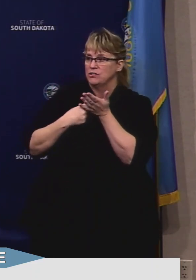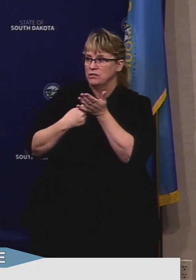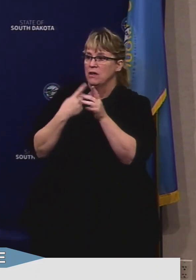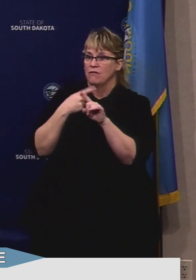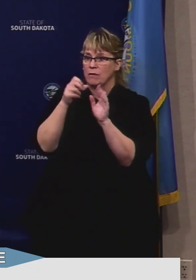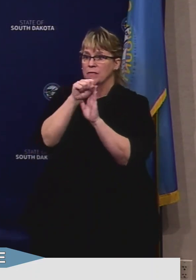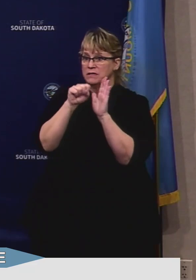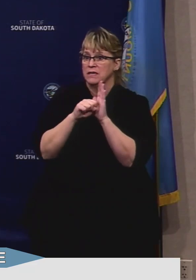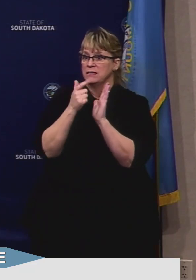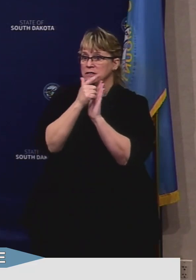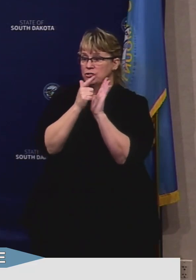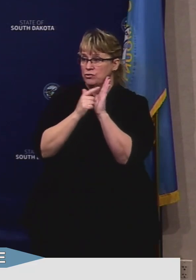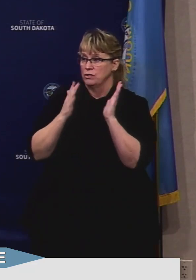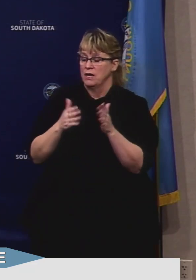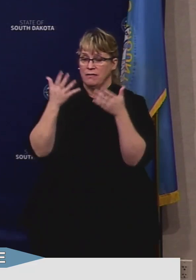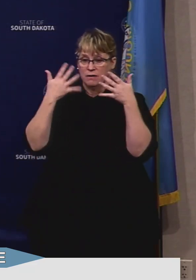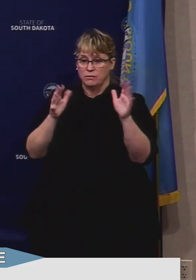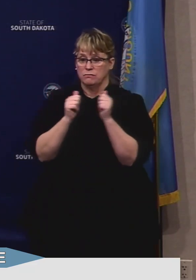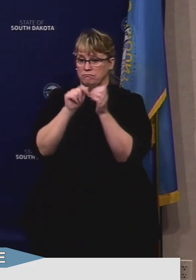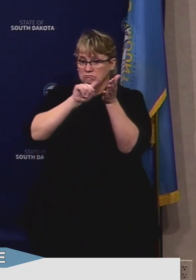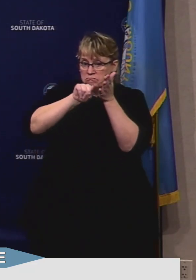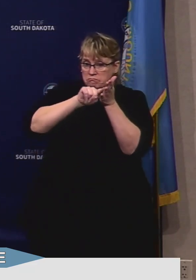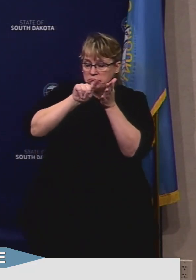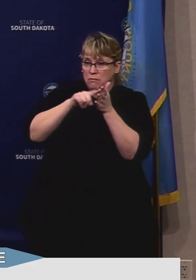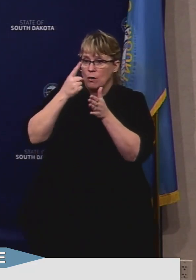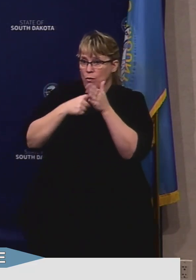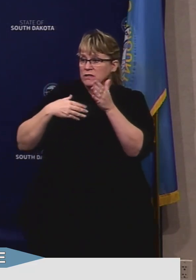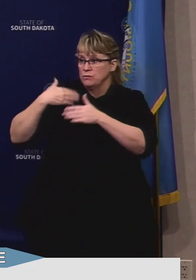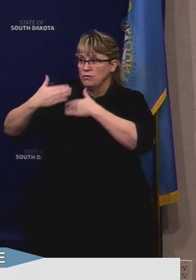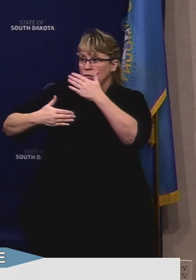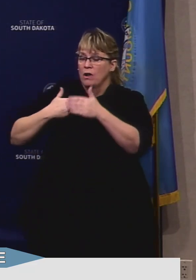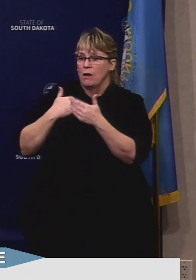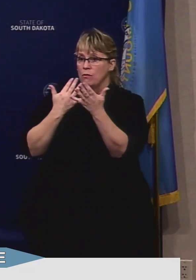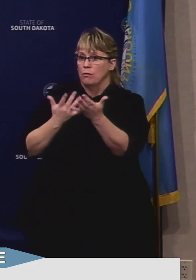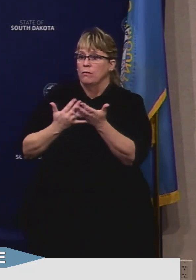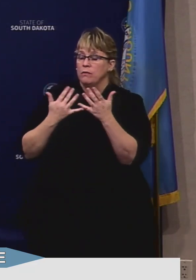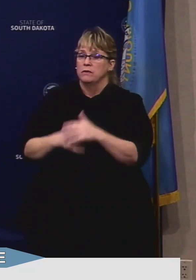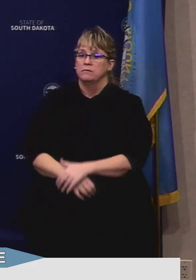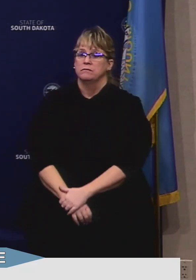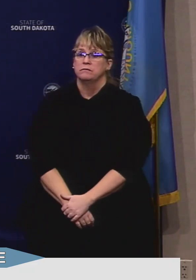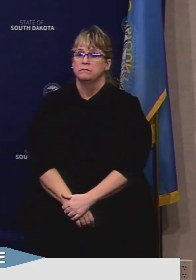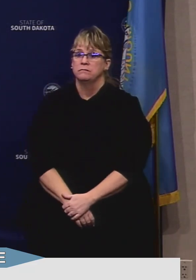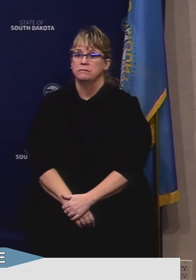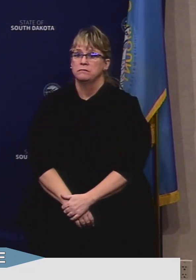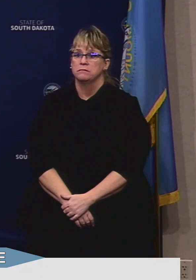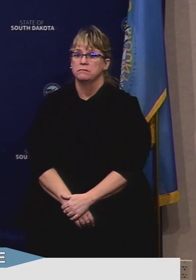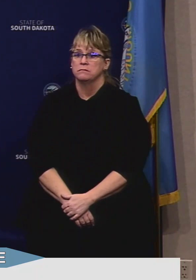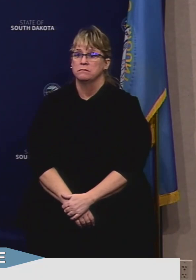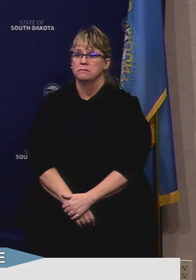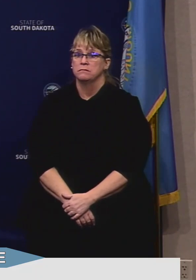the state's attorney and the completion of the investigation and what's moving forward.